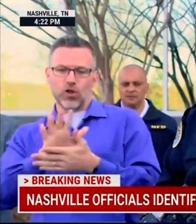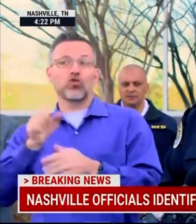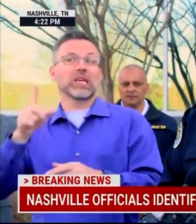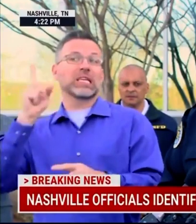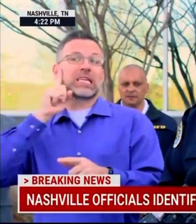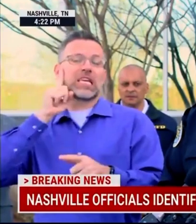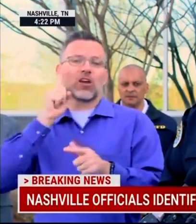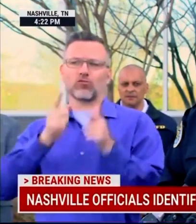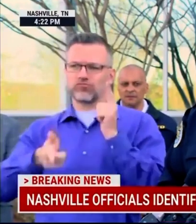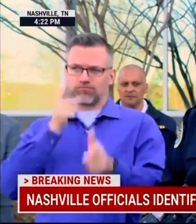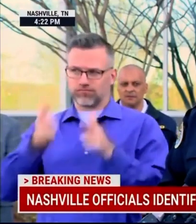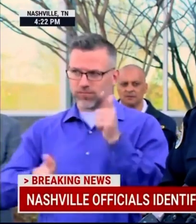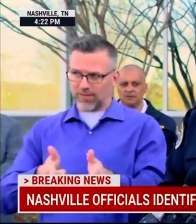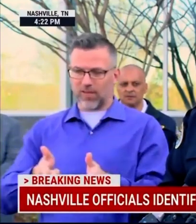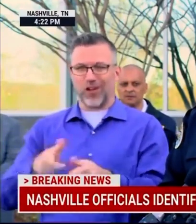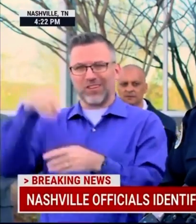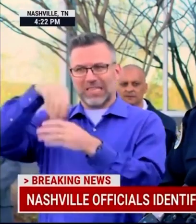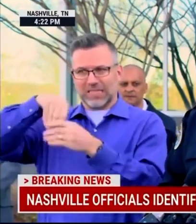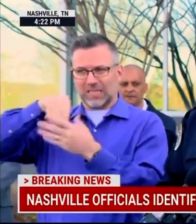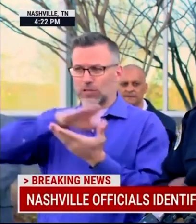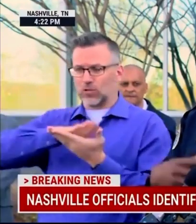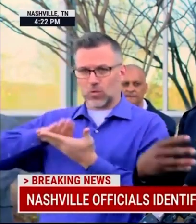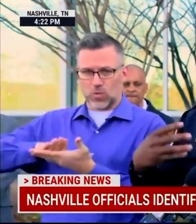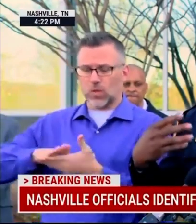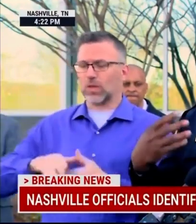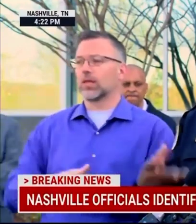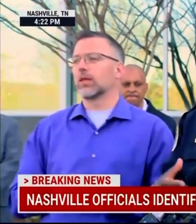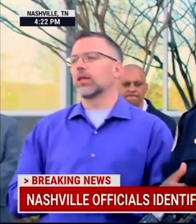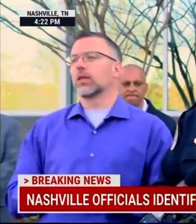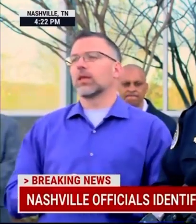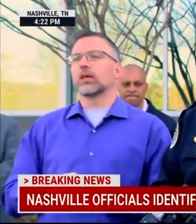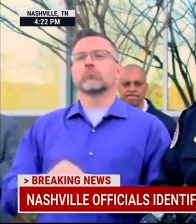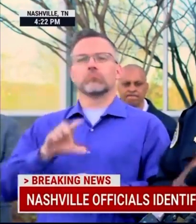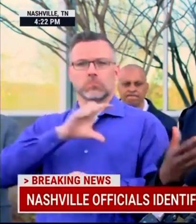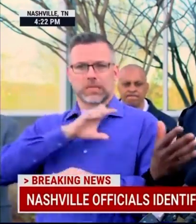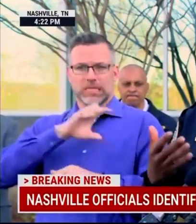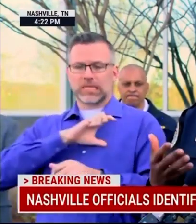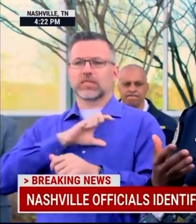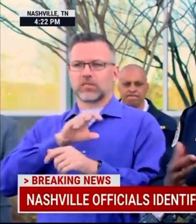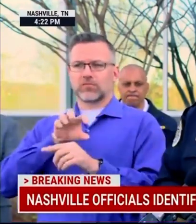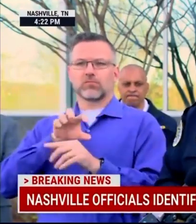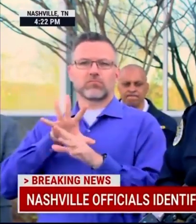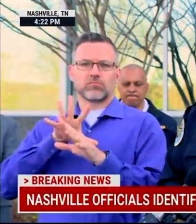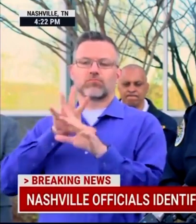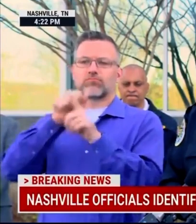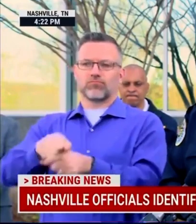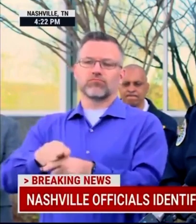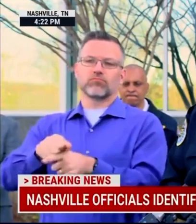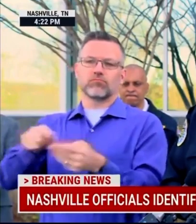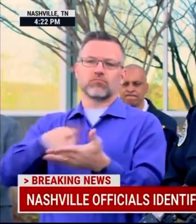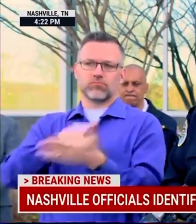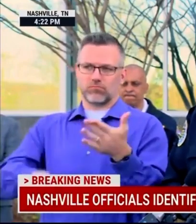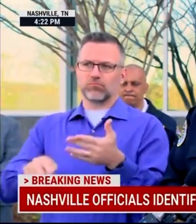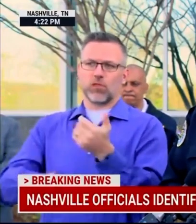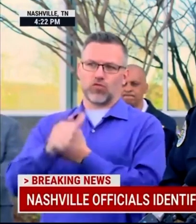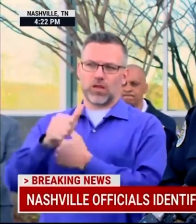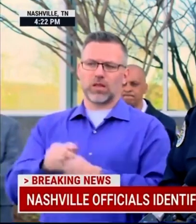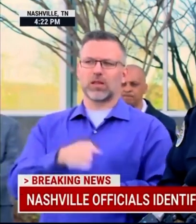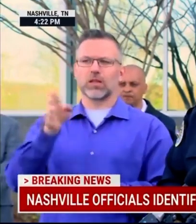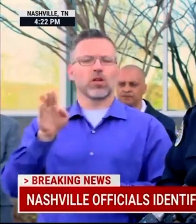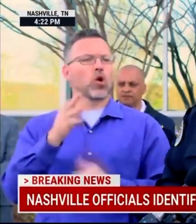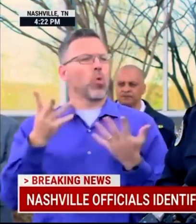on as they're in the school. They address the threat and take that threat down. And Chief, what do we know about her